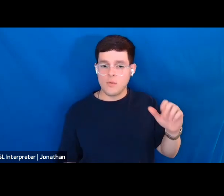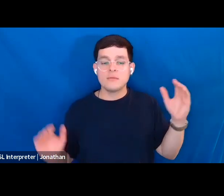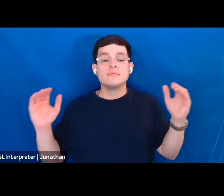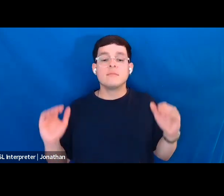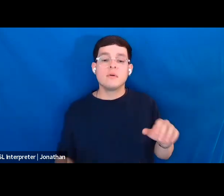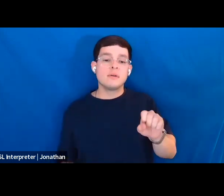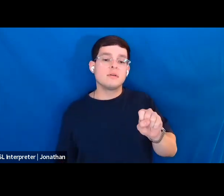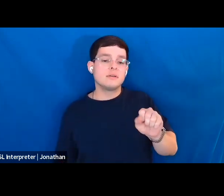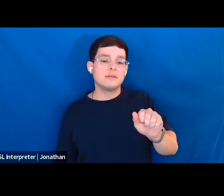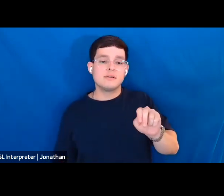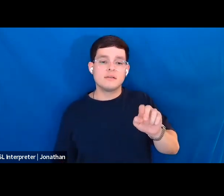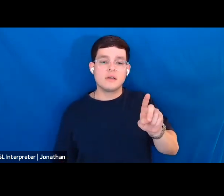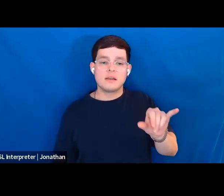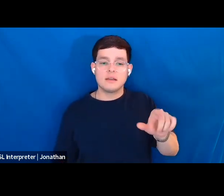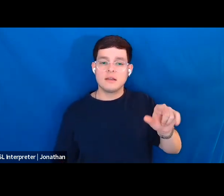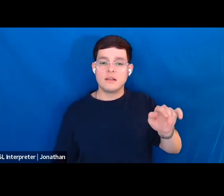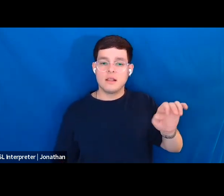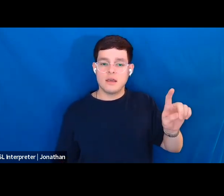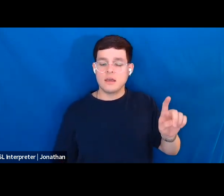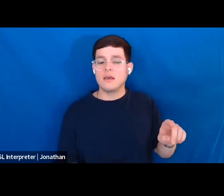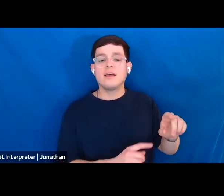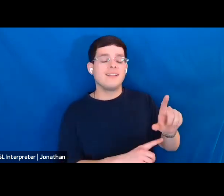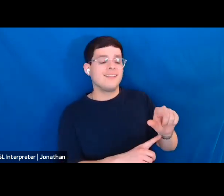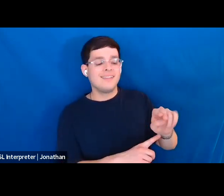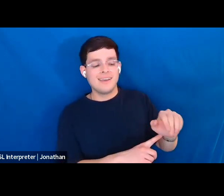Sandy Ling from the Detroit Zoo,